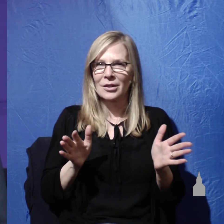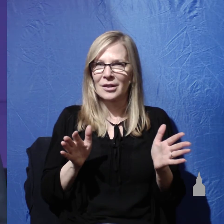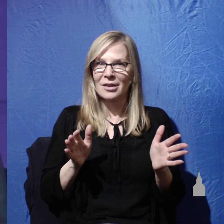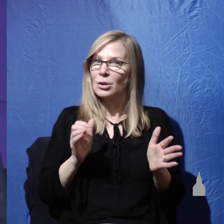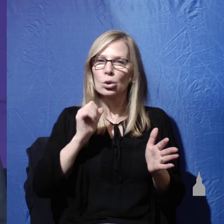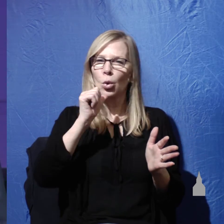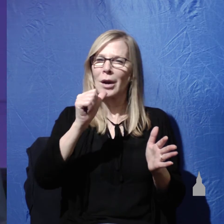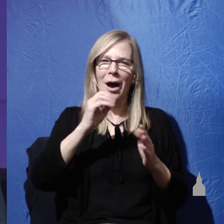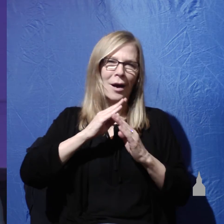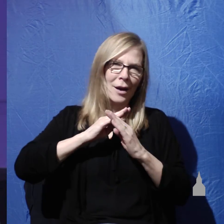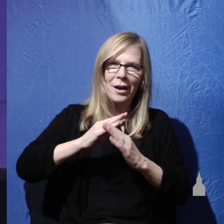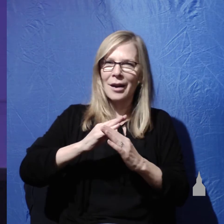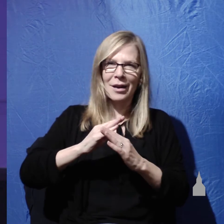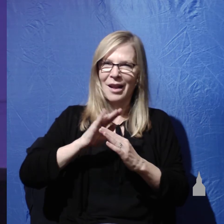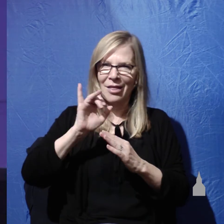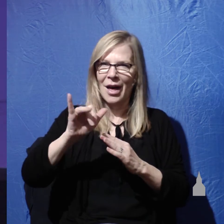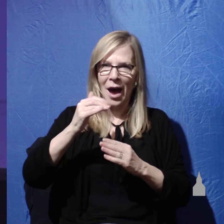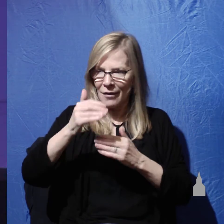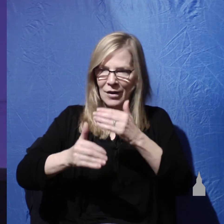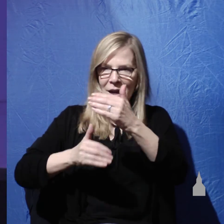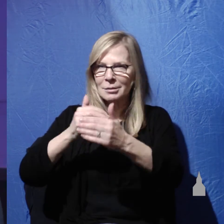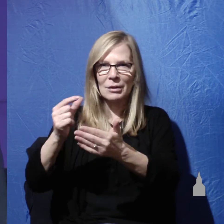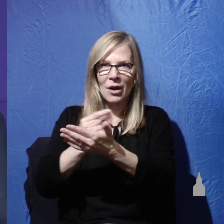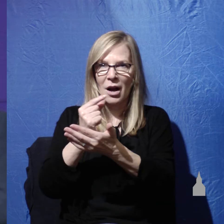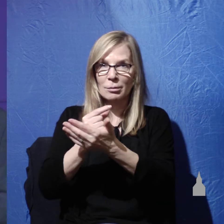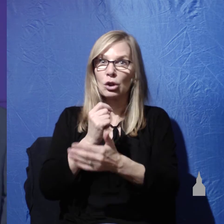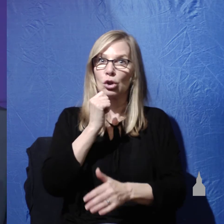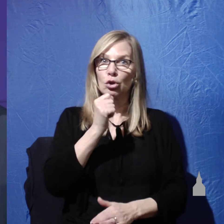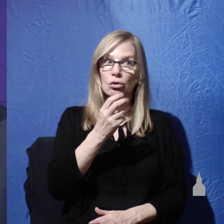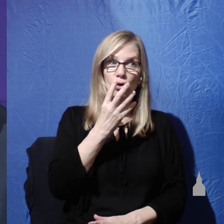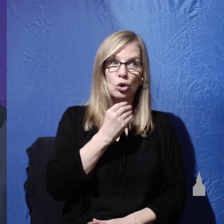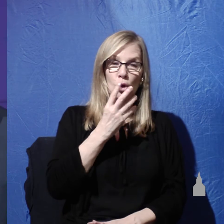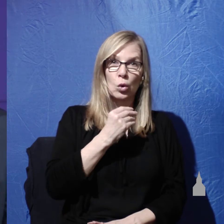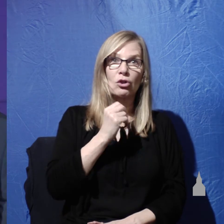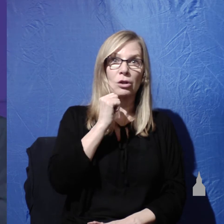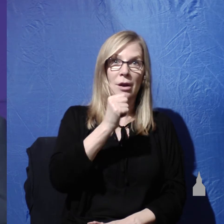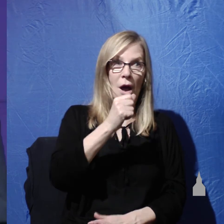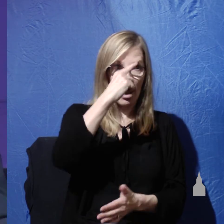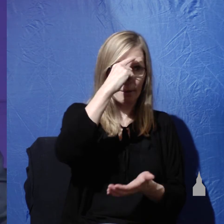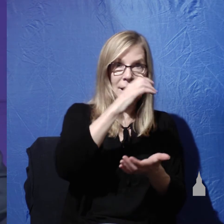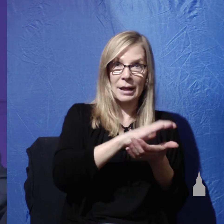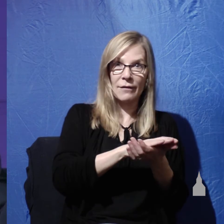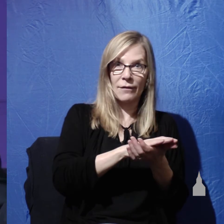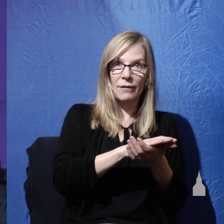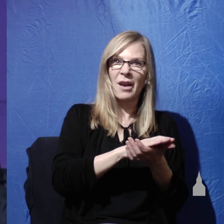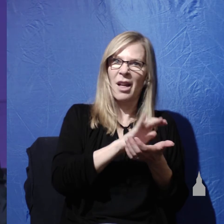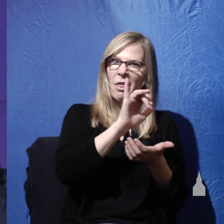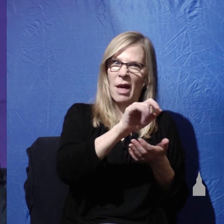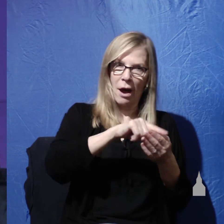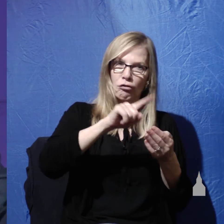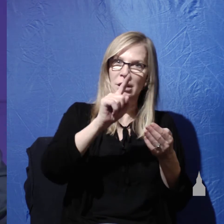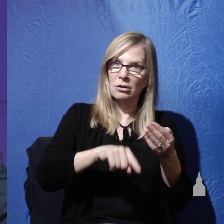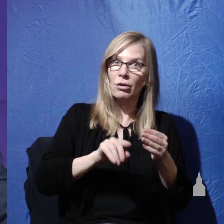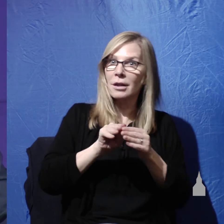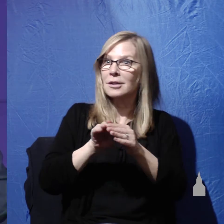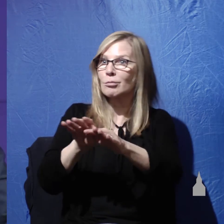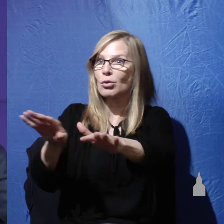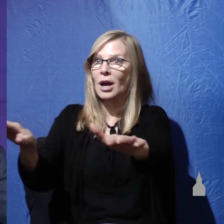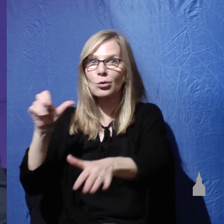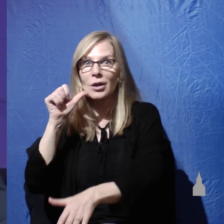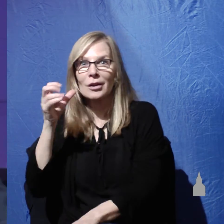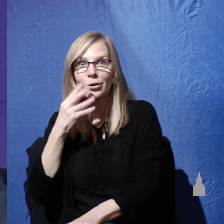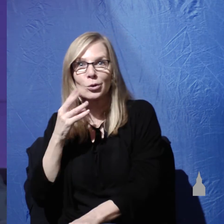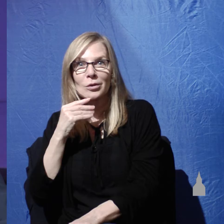from hindering the advancement of the gospel, Jewish unbelief has actually resulted in the gospel being spread to Gentiles.